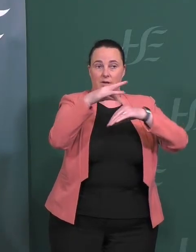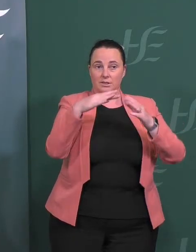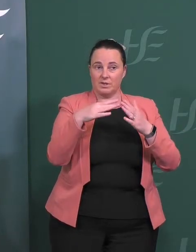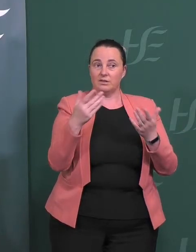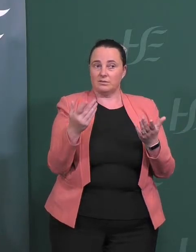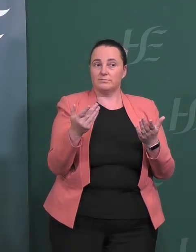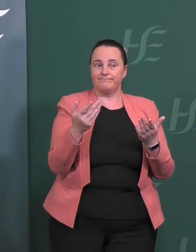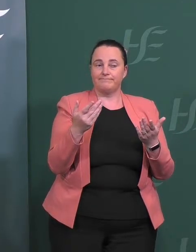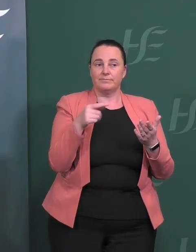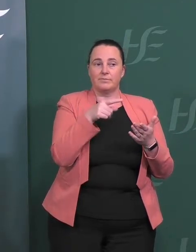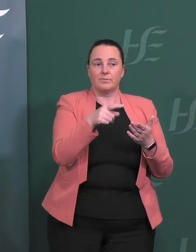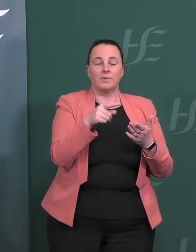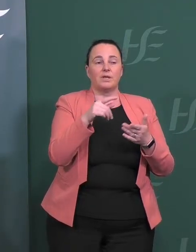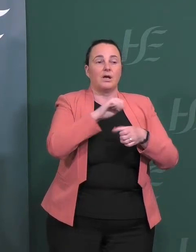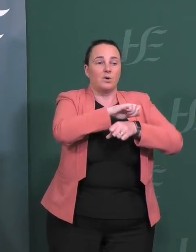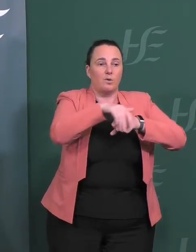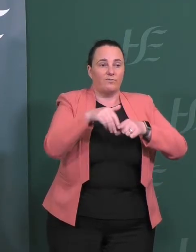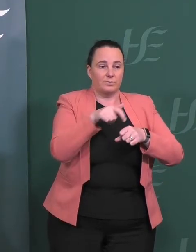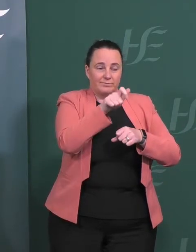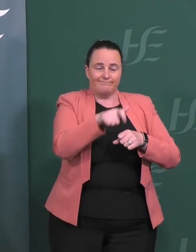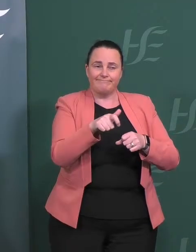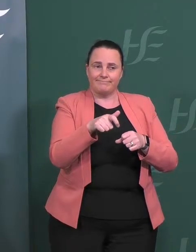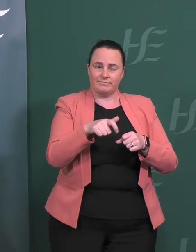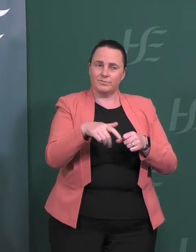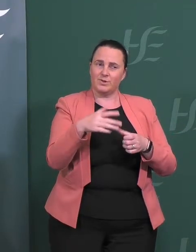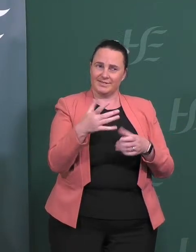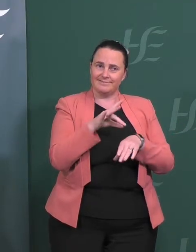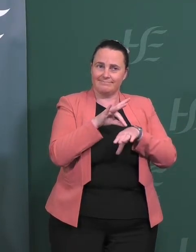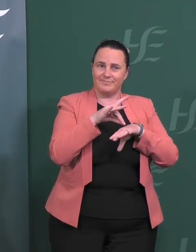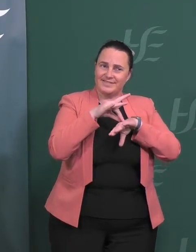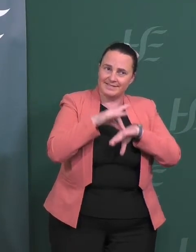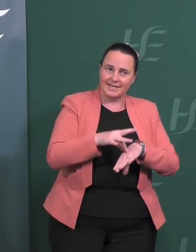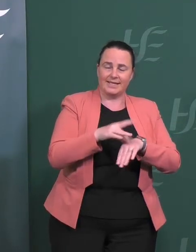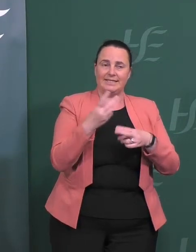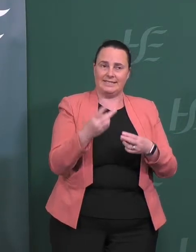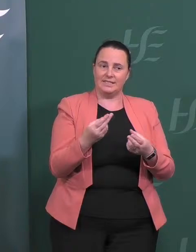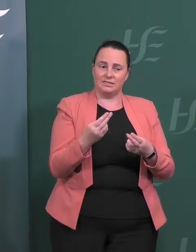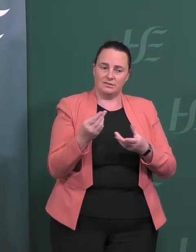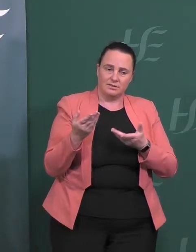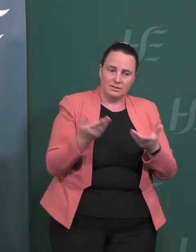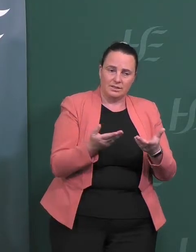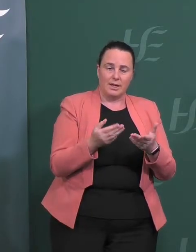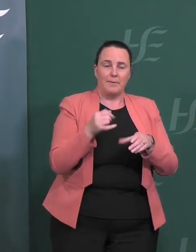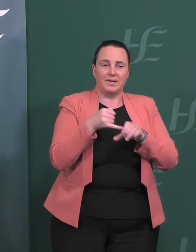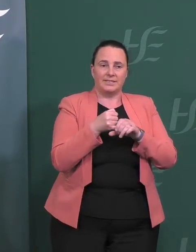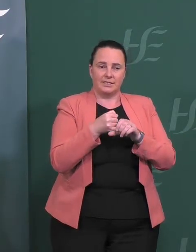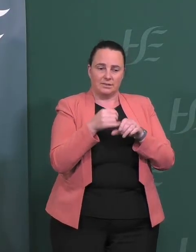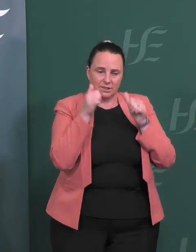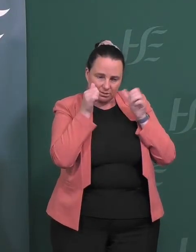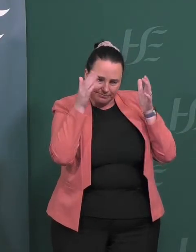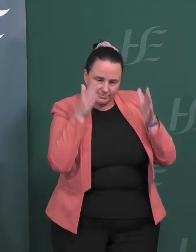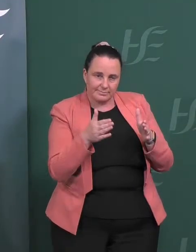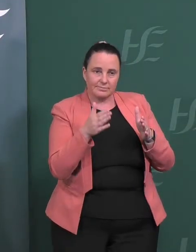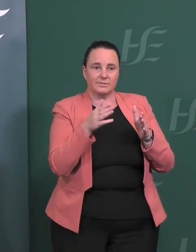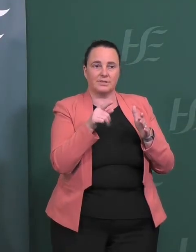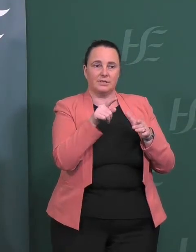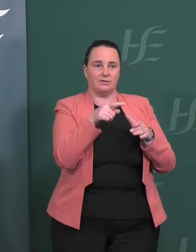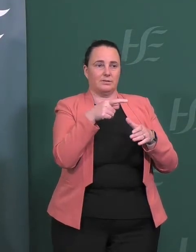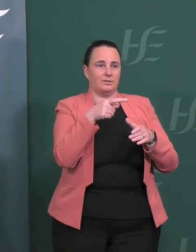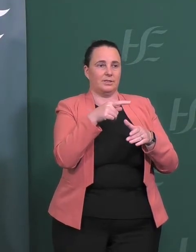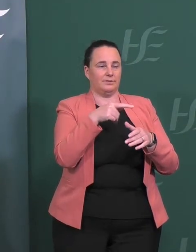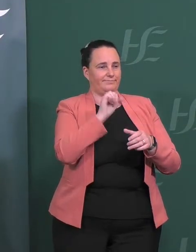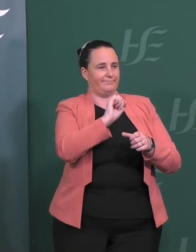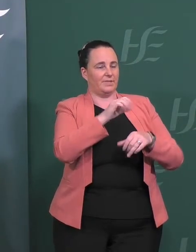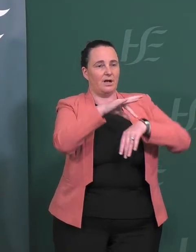quite sick and need high acute medical care. That can involve medical attention on the ward as people are